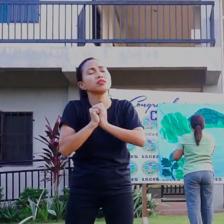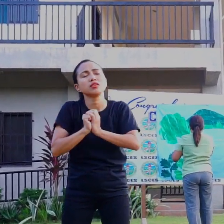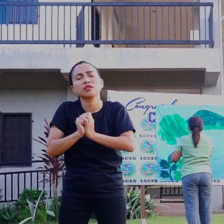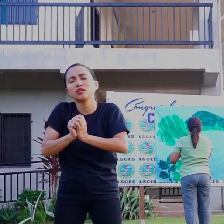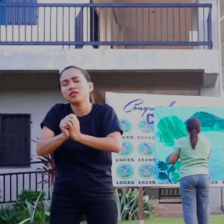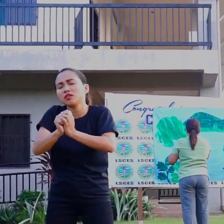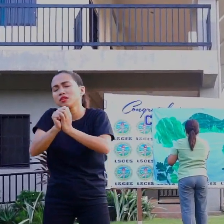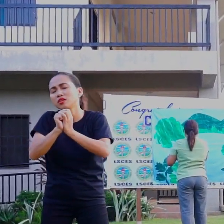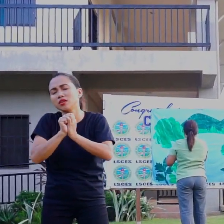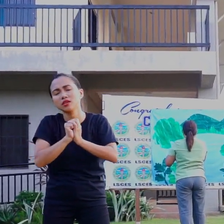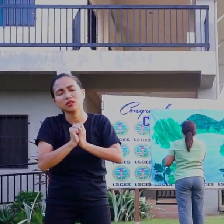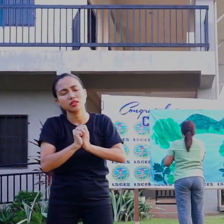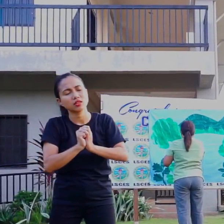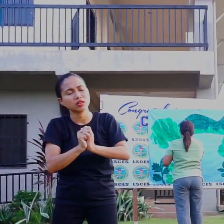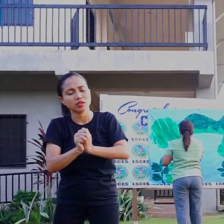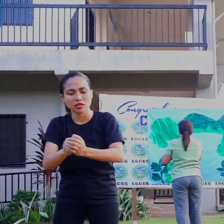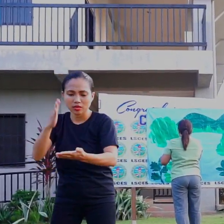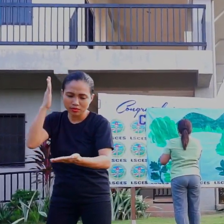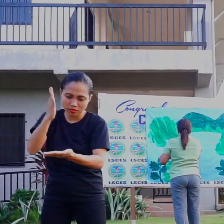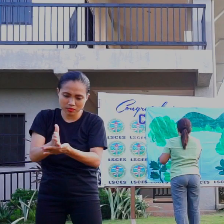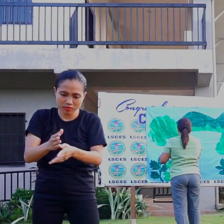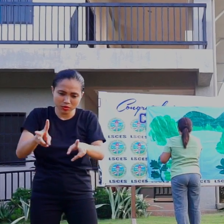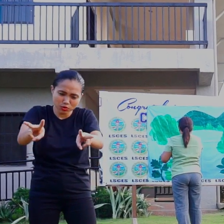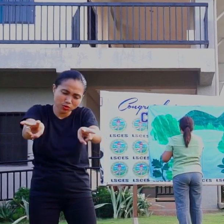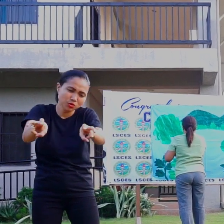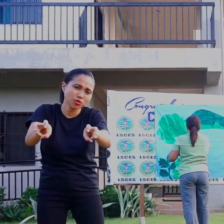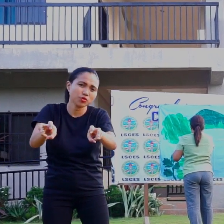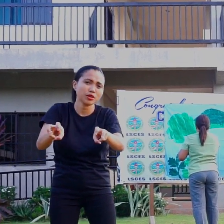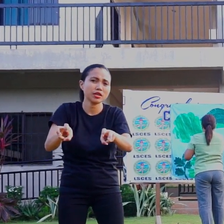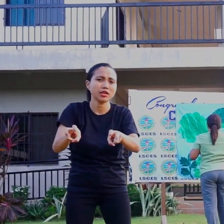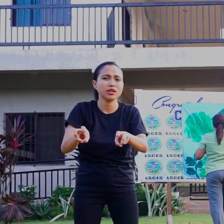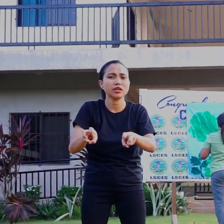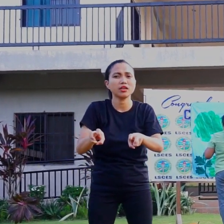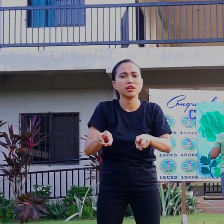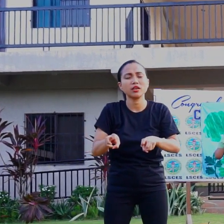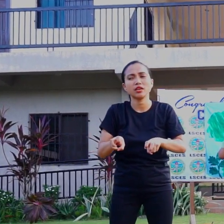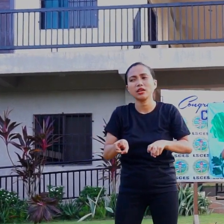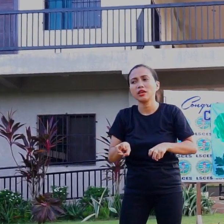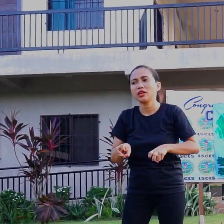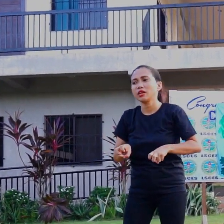please Stop listening to breathe